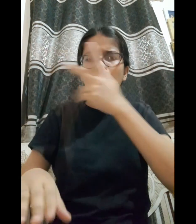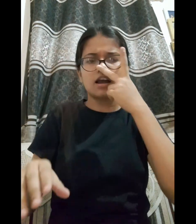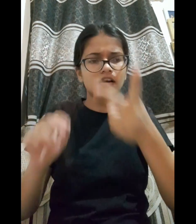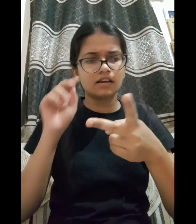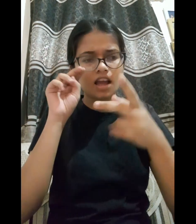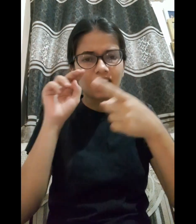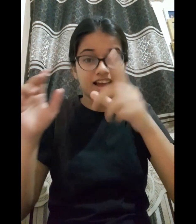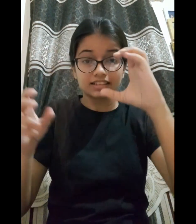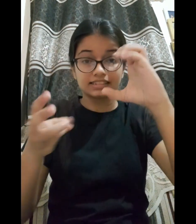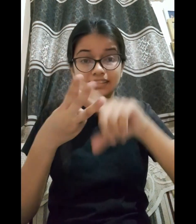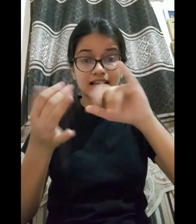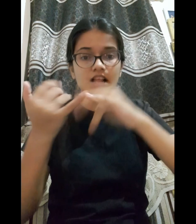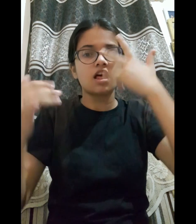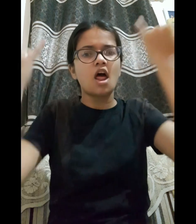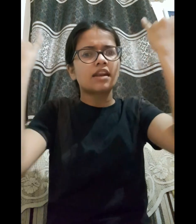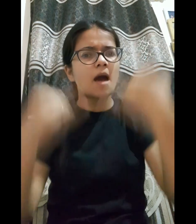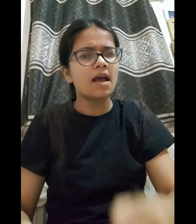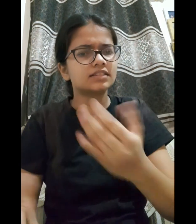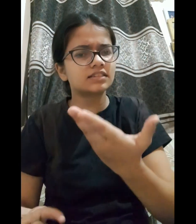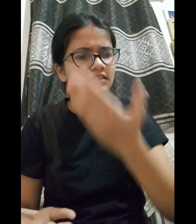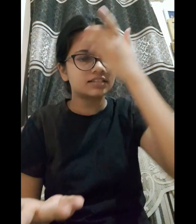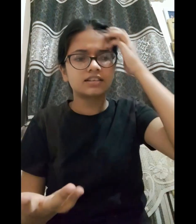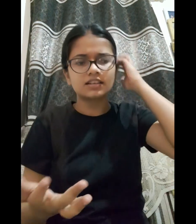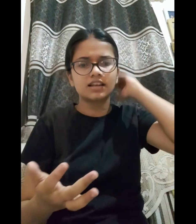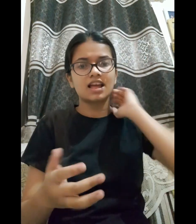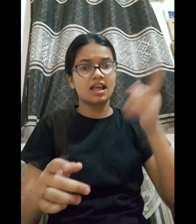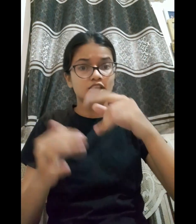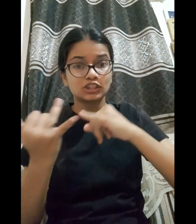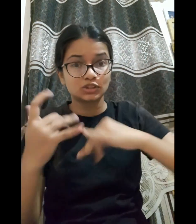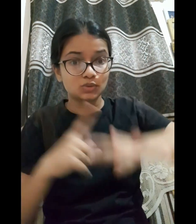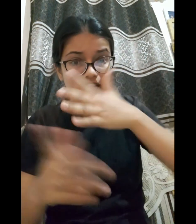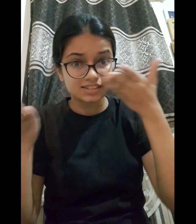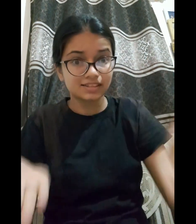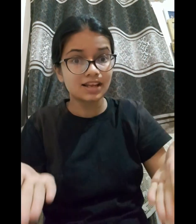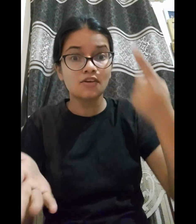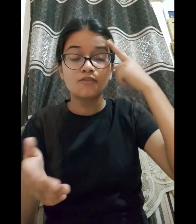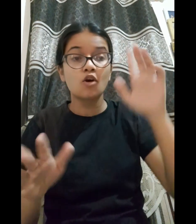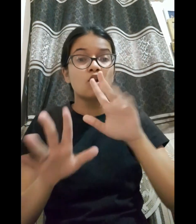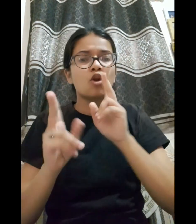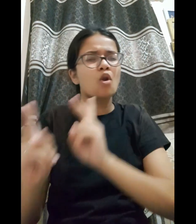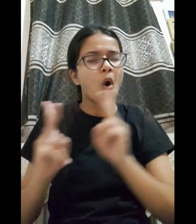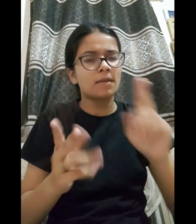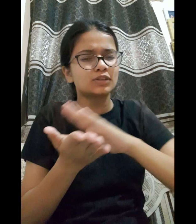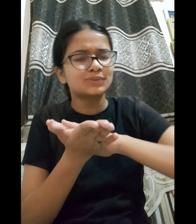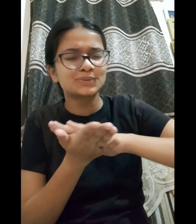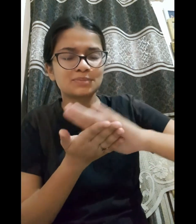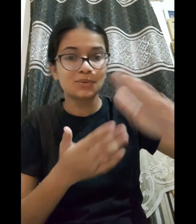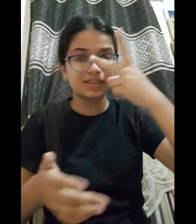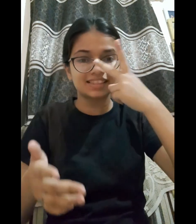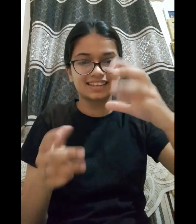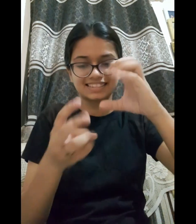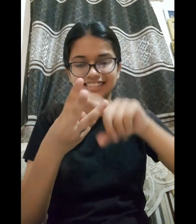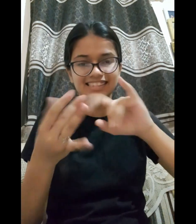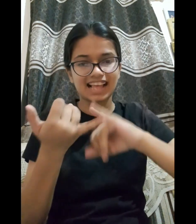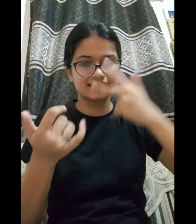get damaged. When the cells are damaged, you have a situation here where the normal smoothness of your blood vessels